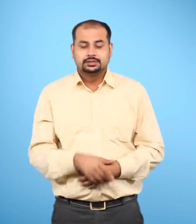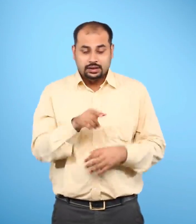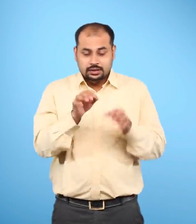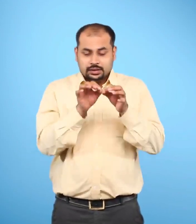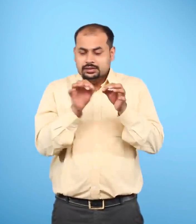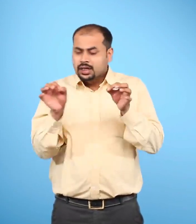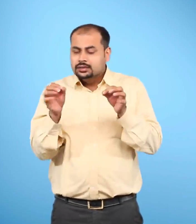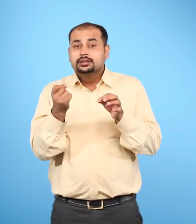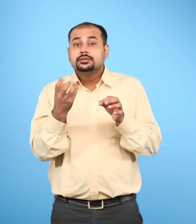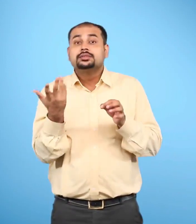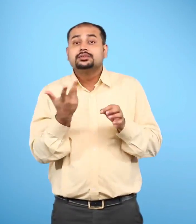How much?